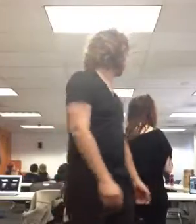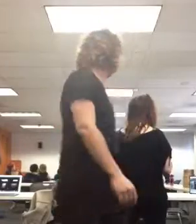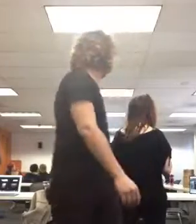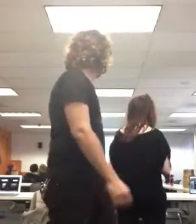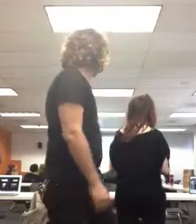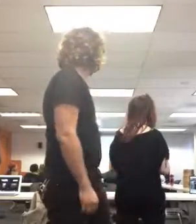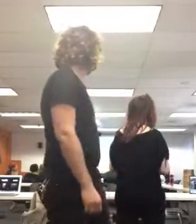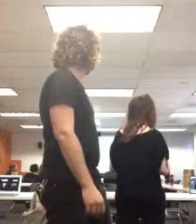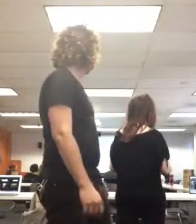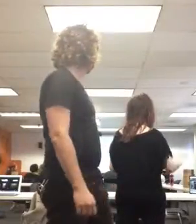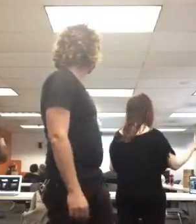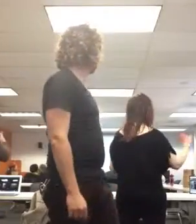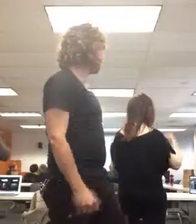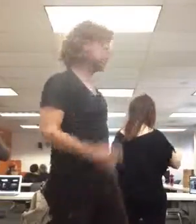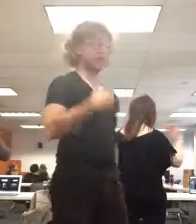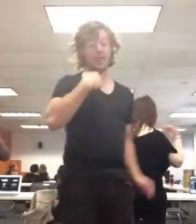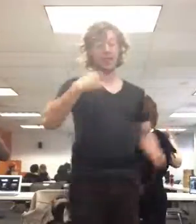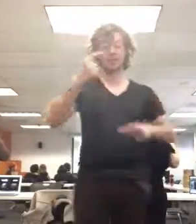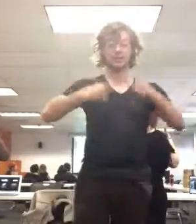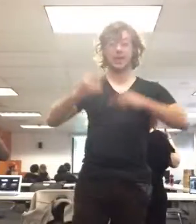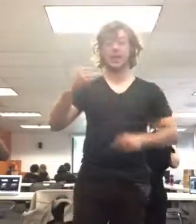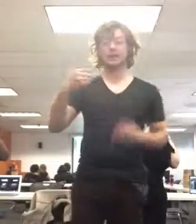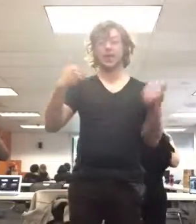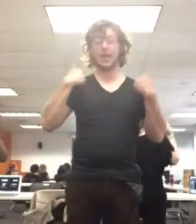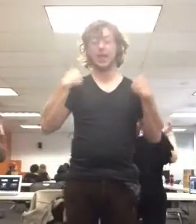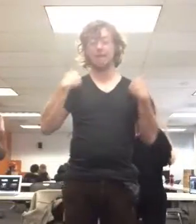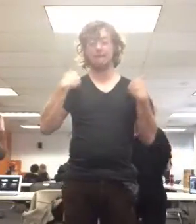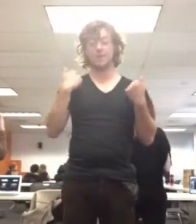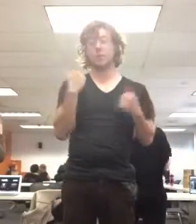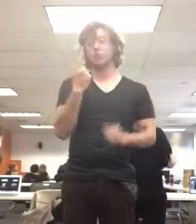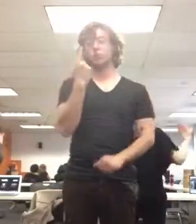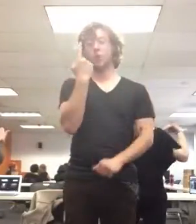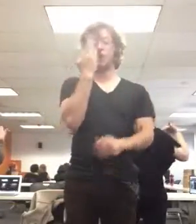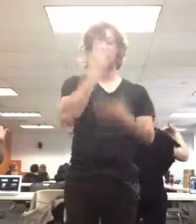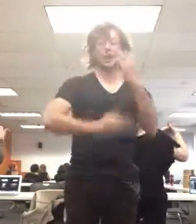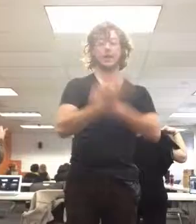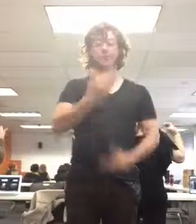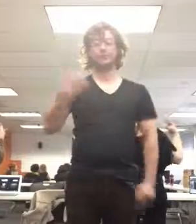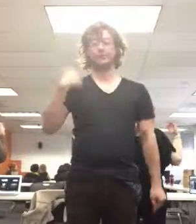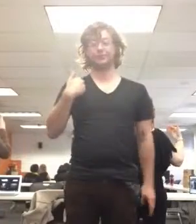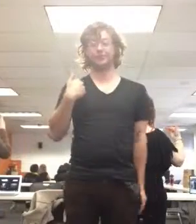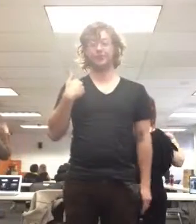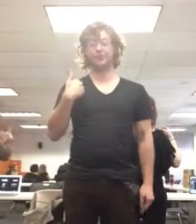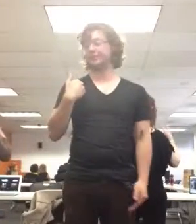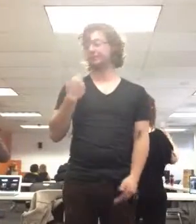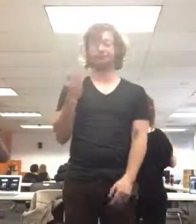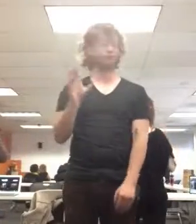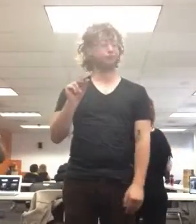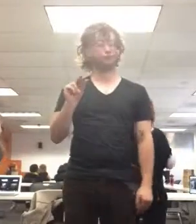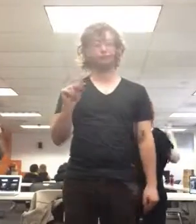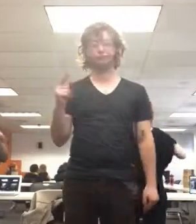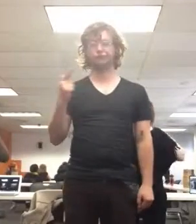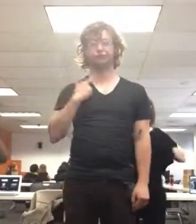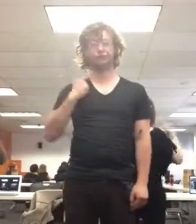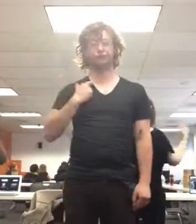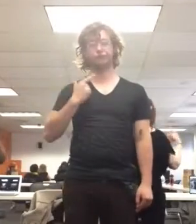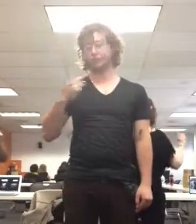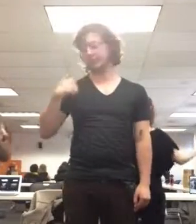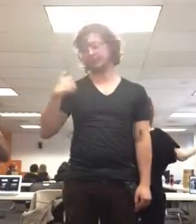I did have, with one hand. Have is a two-handed sign, always. This is casual.